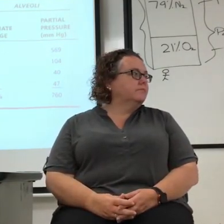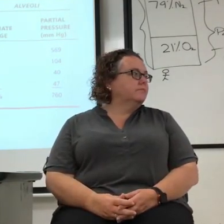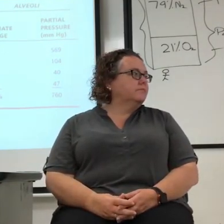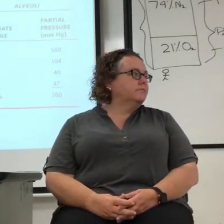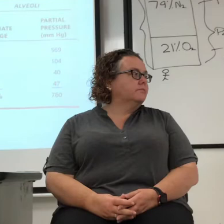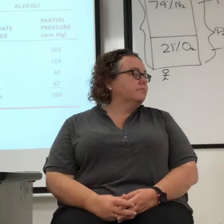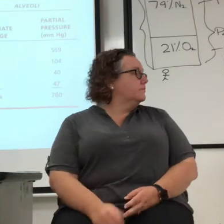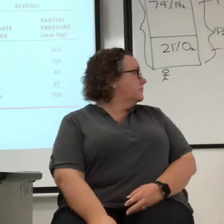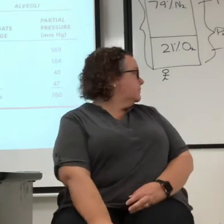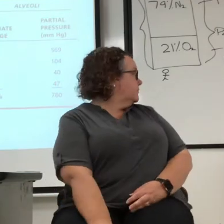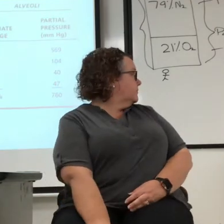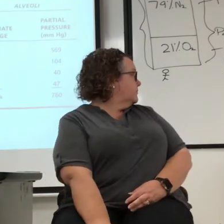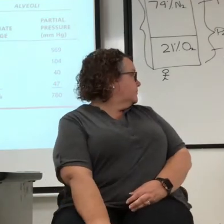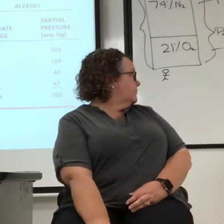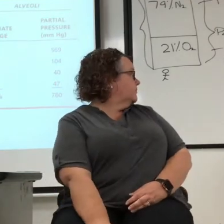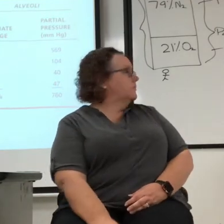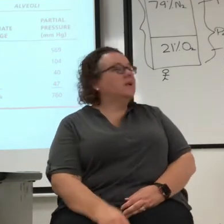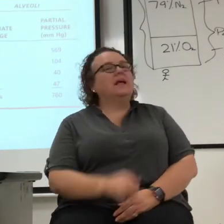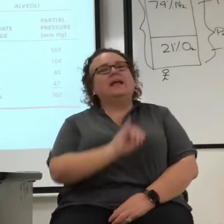Inspired air